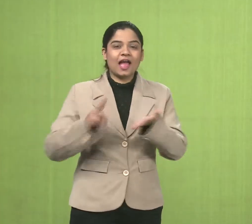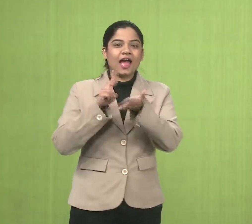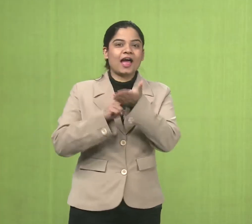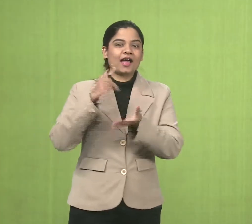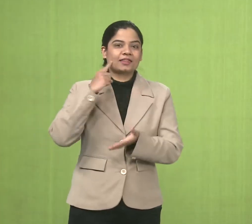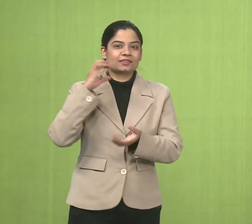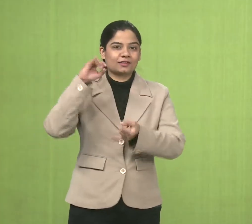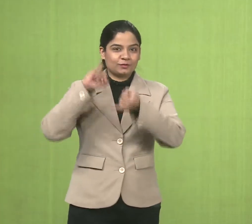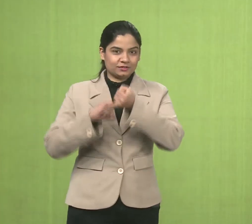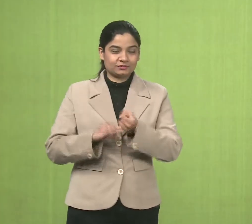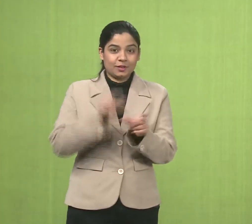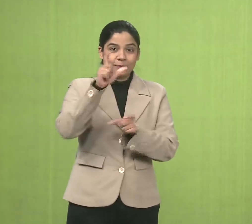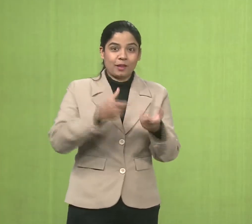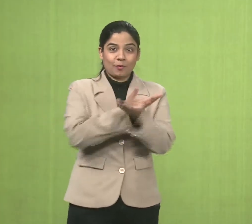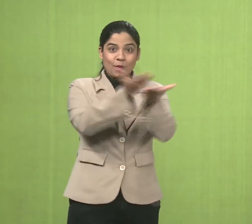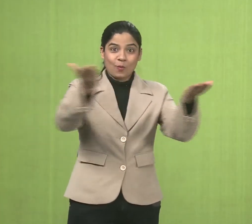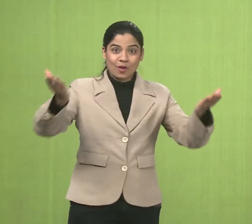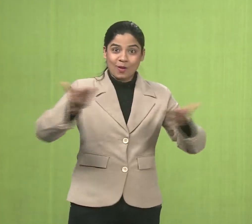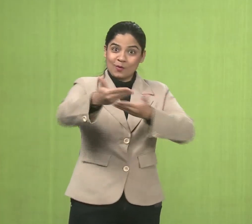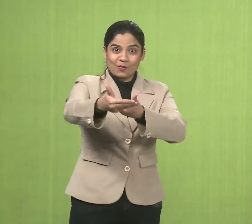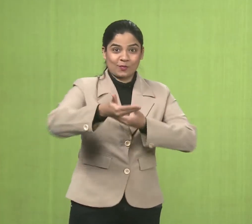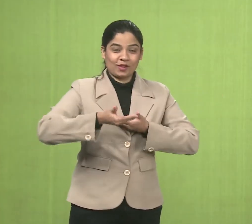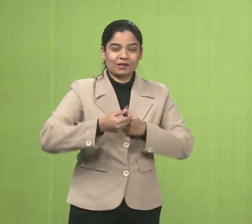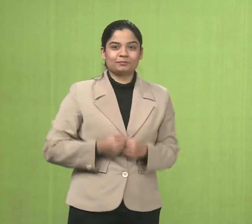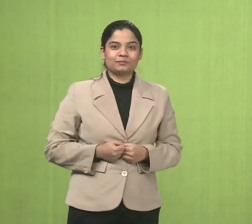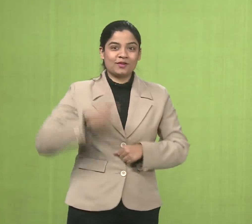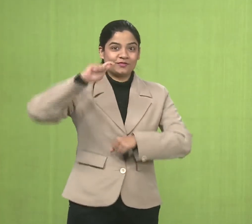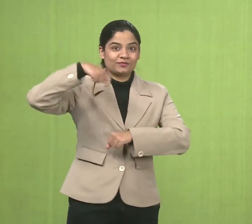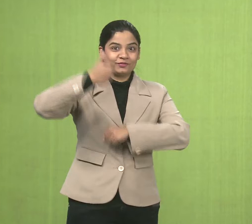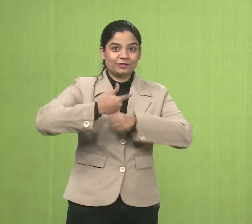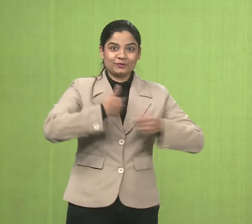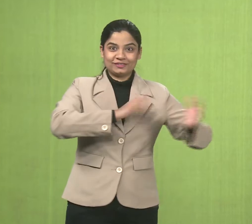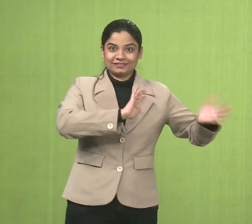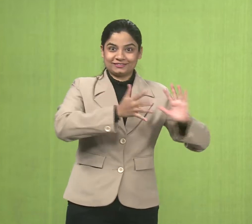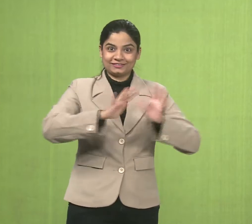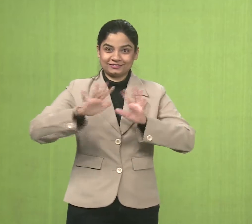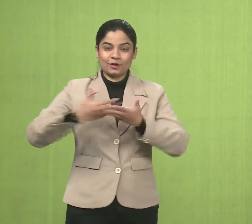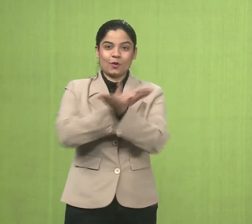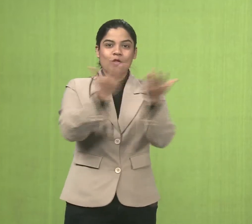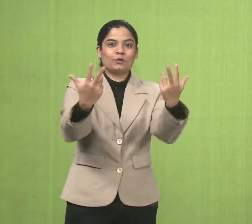Dear learners, welcome to NIOS, the video series.